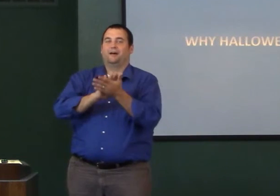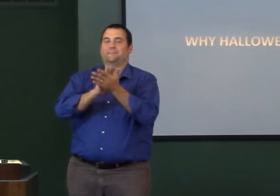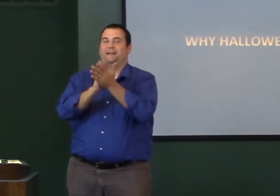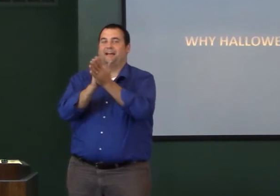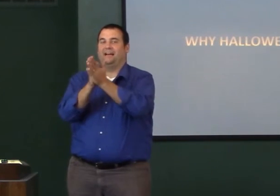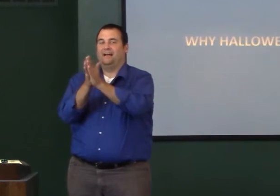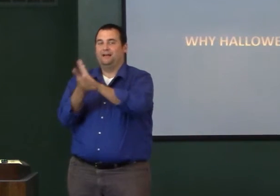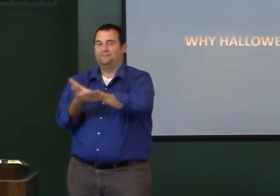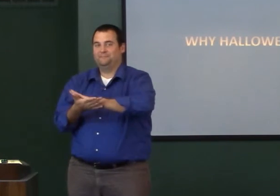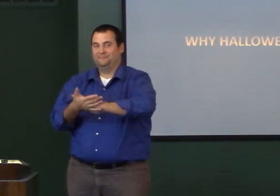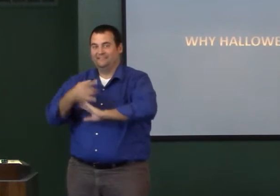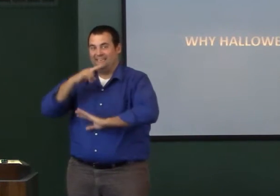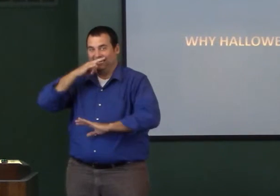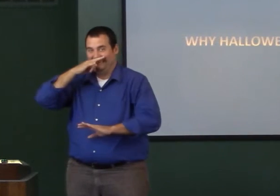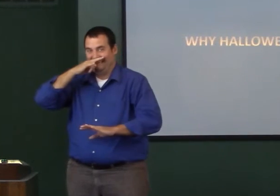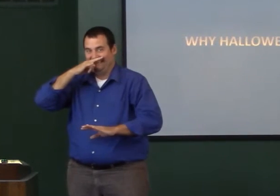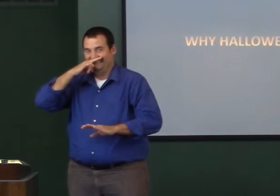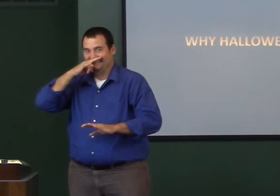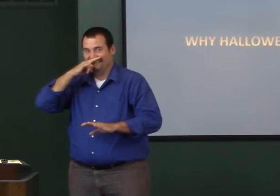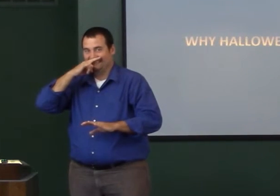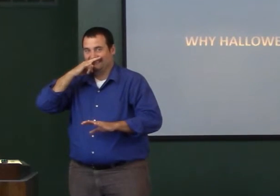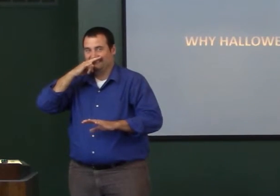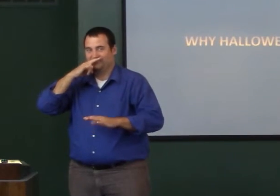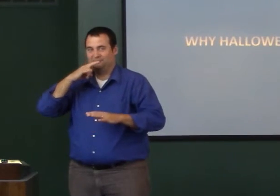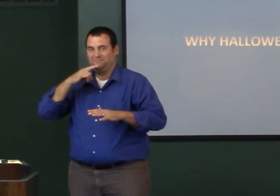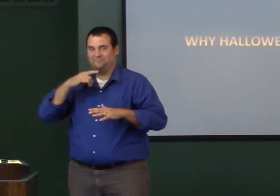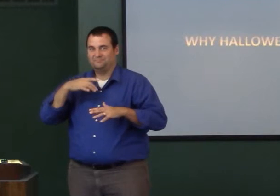So they changed this for the kids